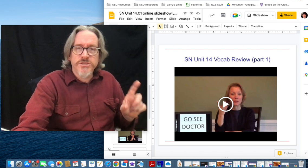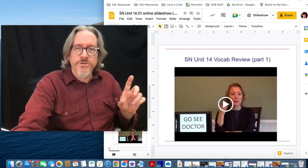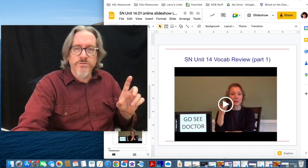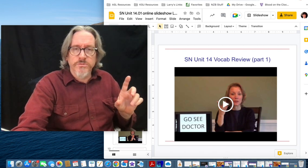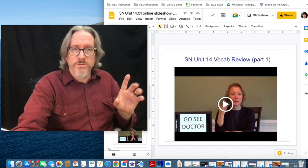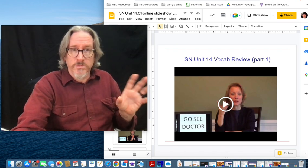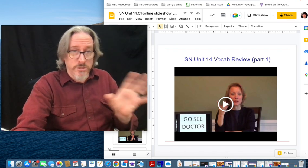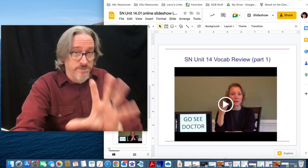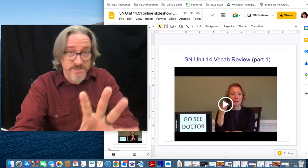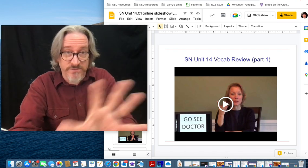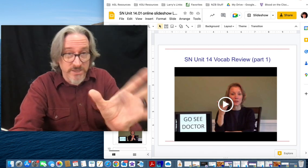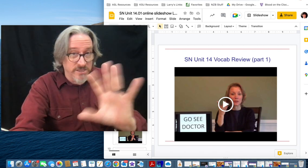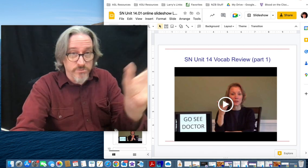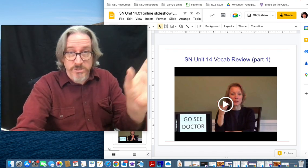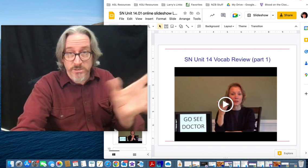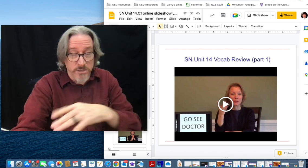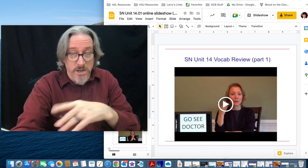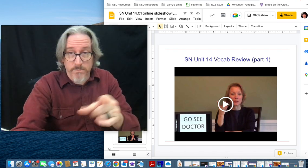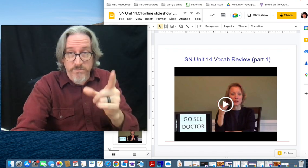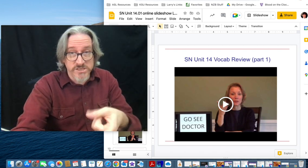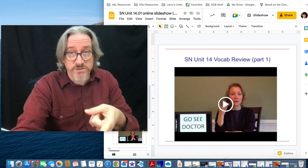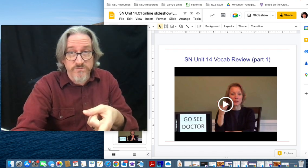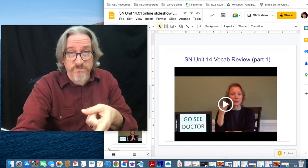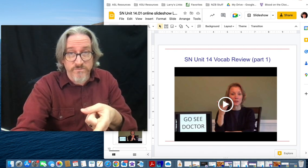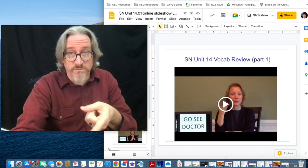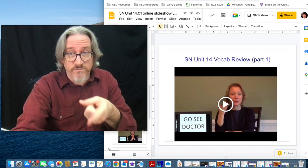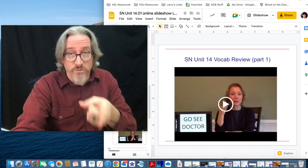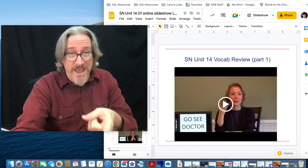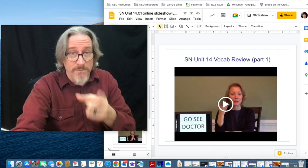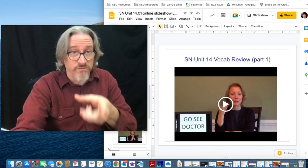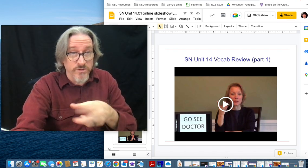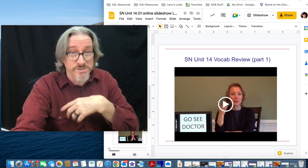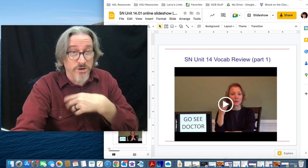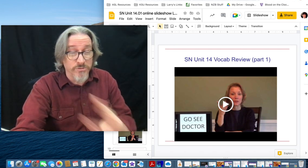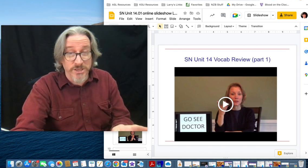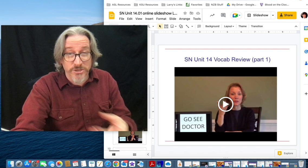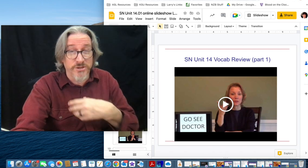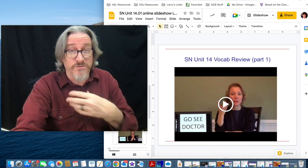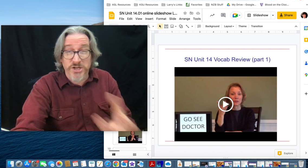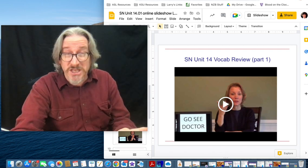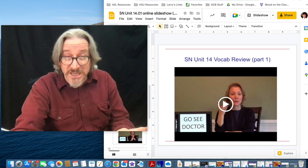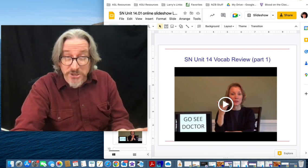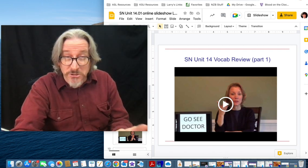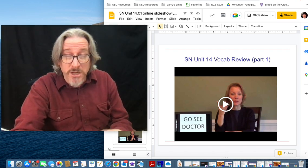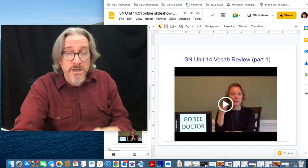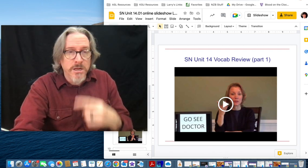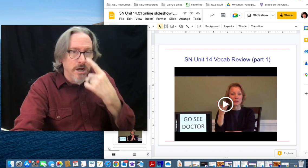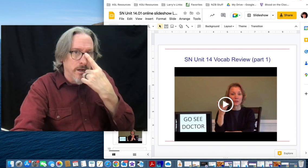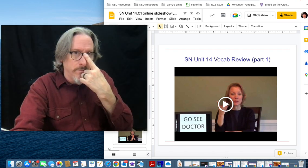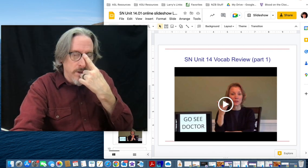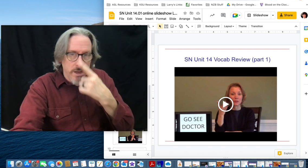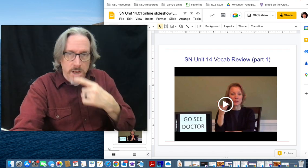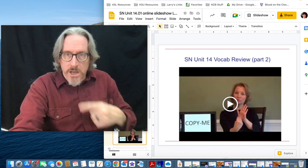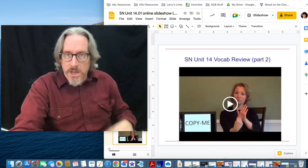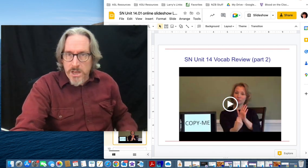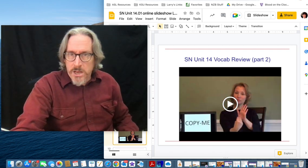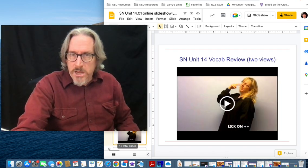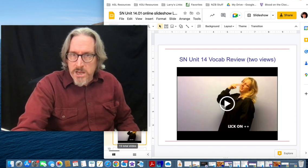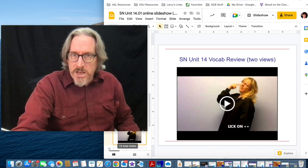These two, specifically in this one, these two vocab reviews are really good. They're very clear.